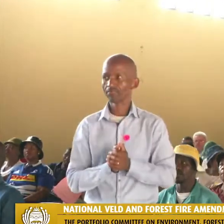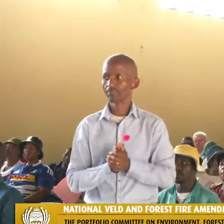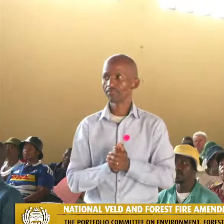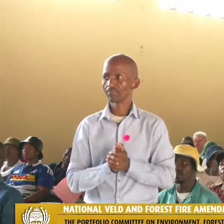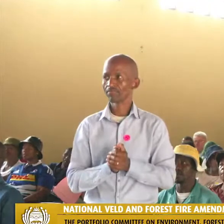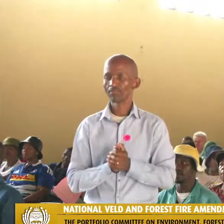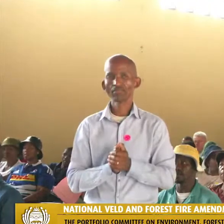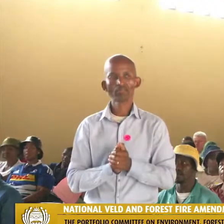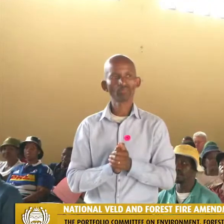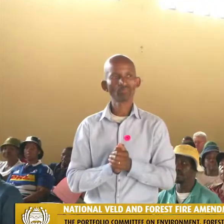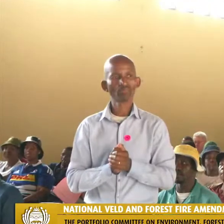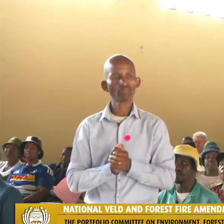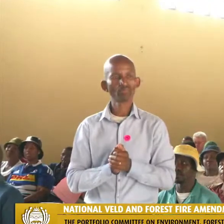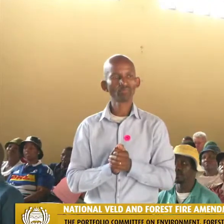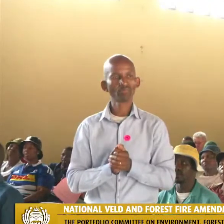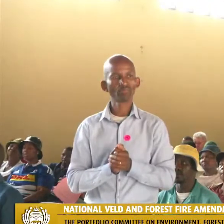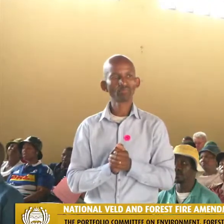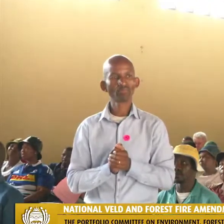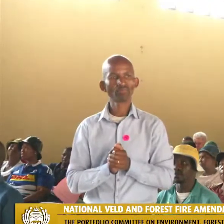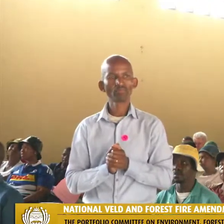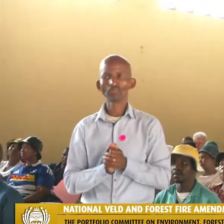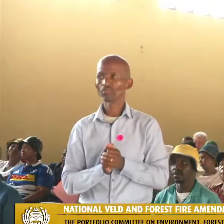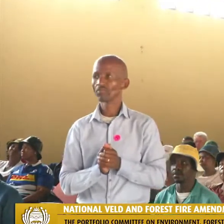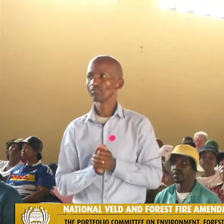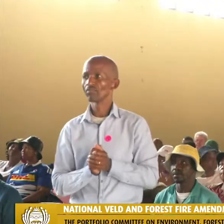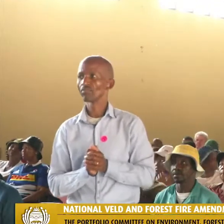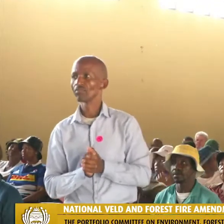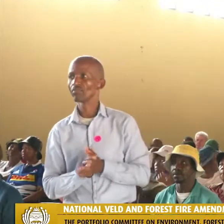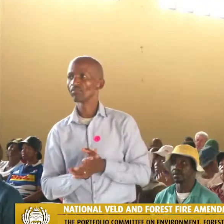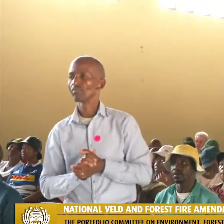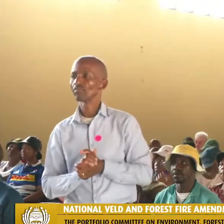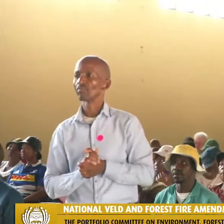Yeah, no, go tshwere ke nna ke na mo sa o tshwere jaanong.